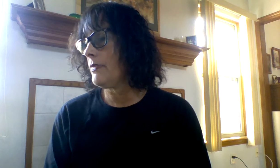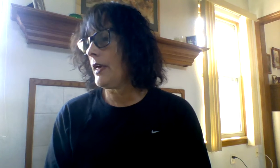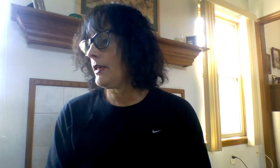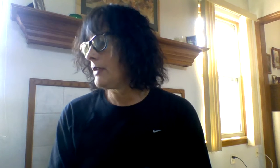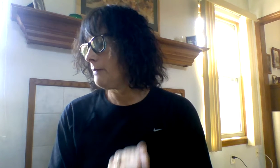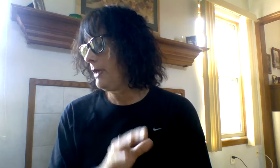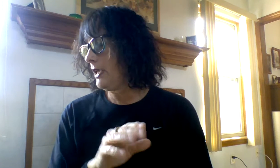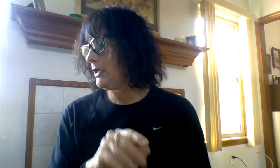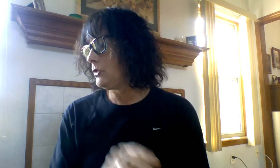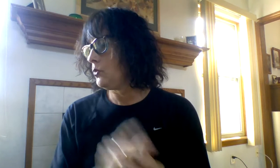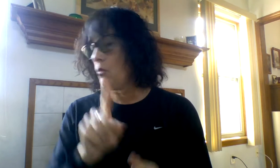Then on page